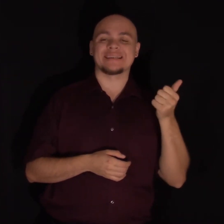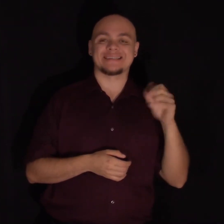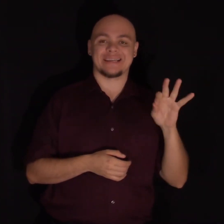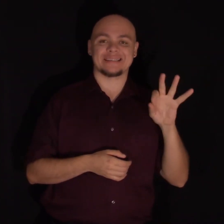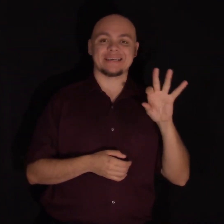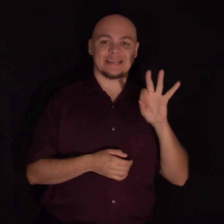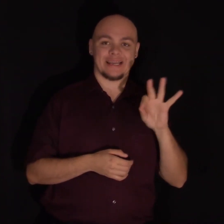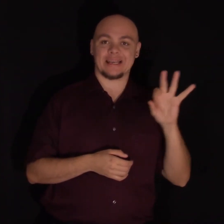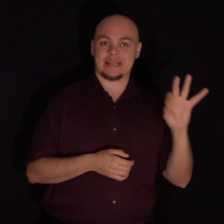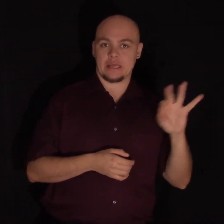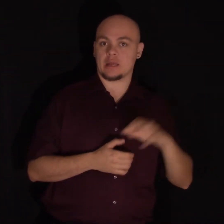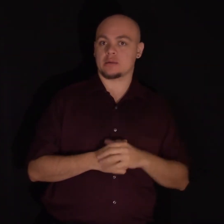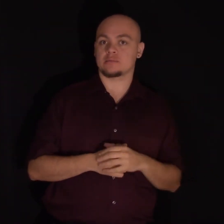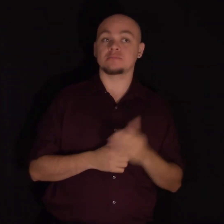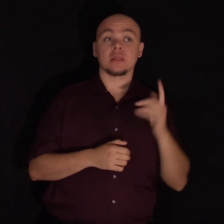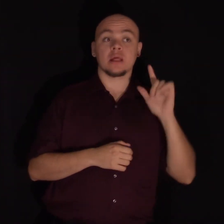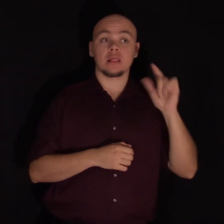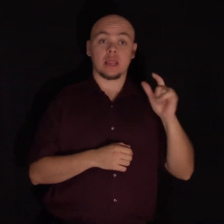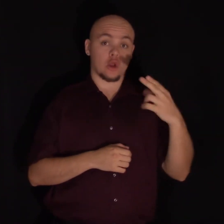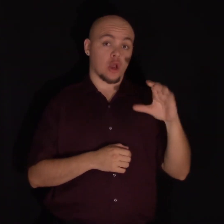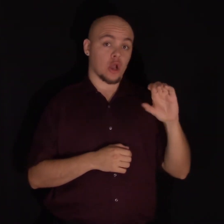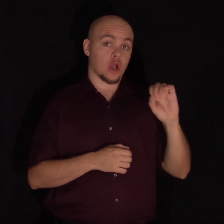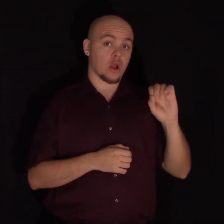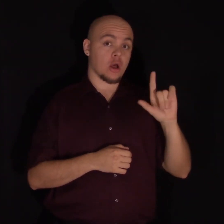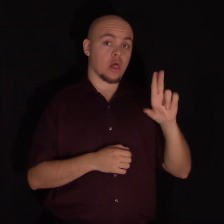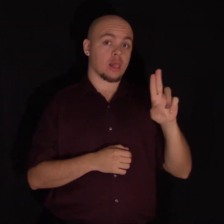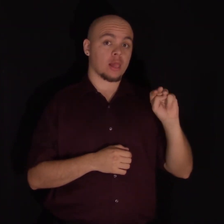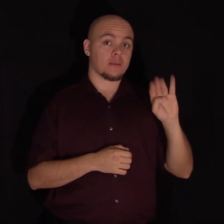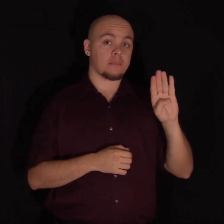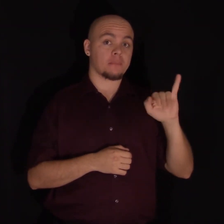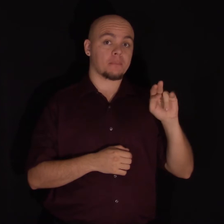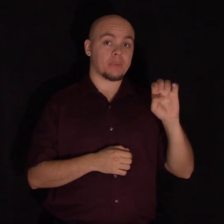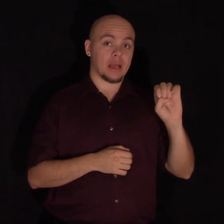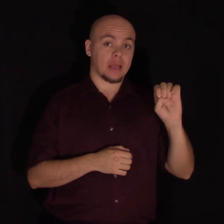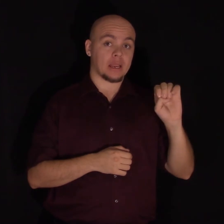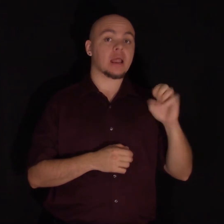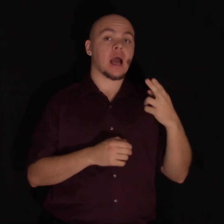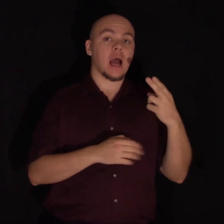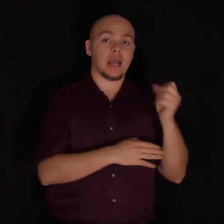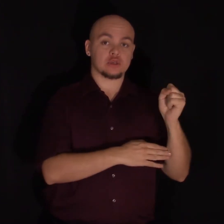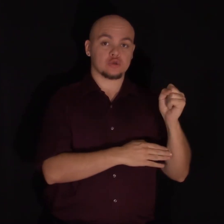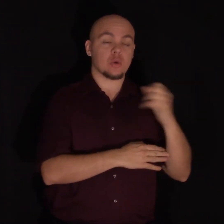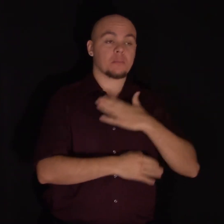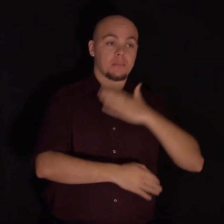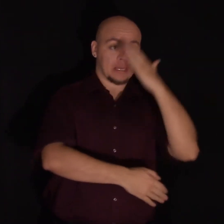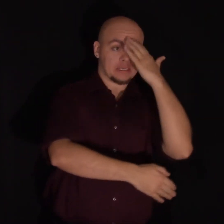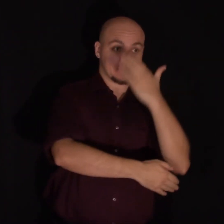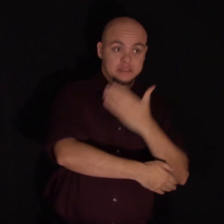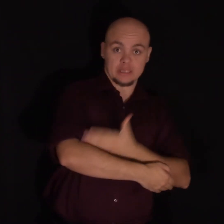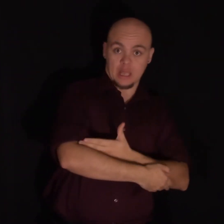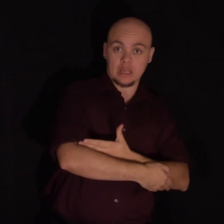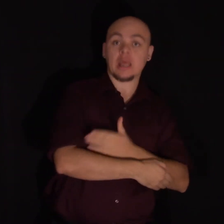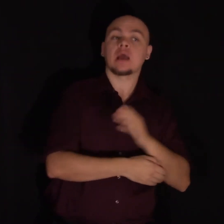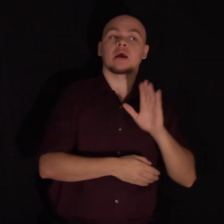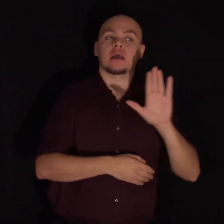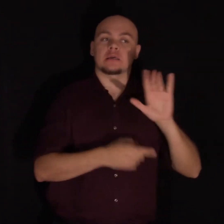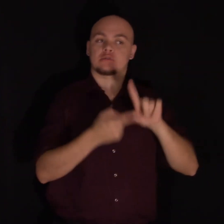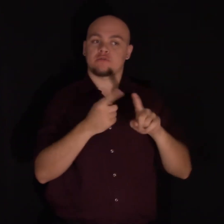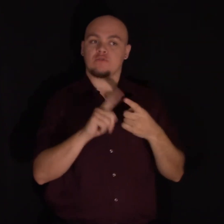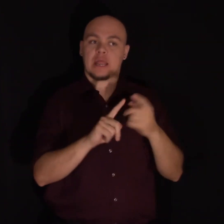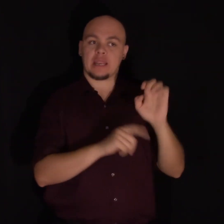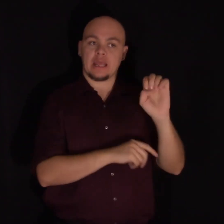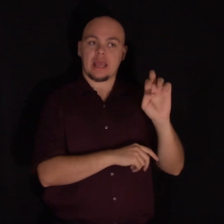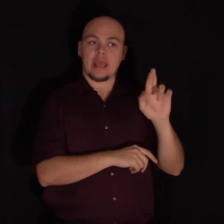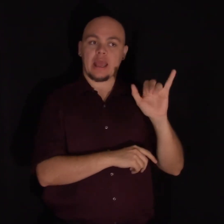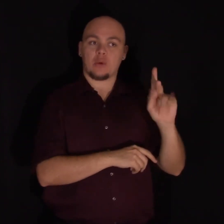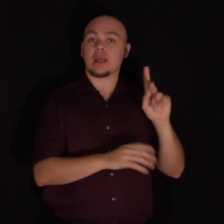Later that morning at Columbine High School, my son Dylan and his friend Eric killed 12 students and a